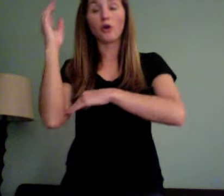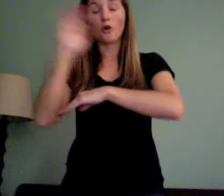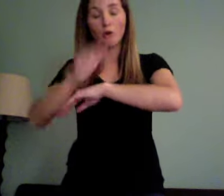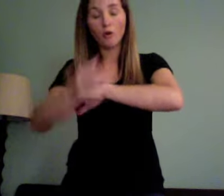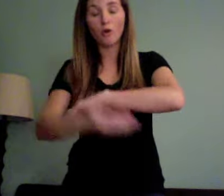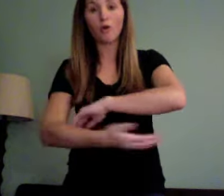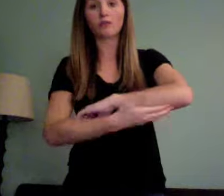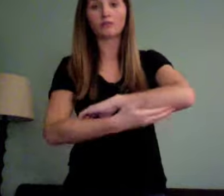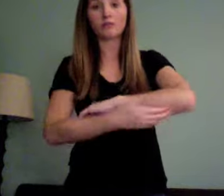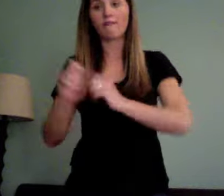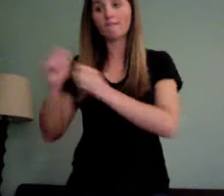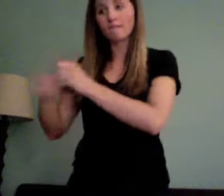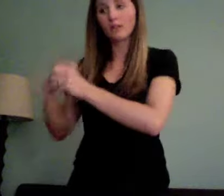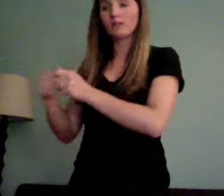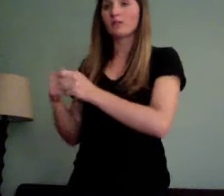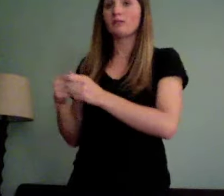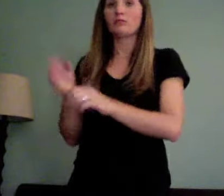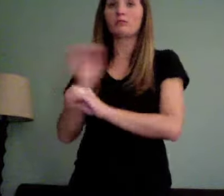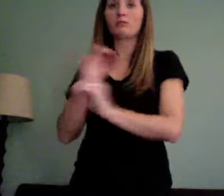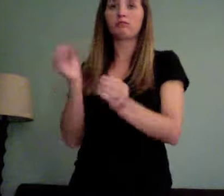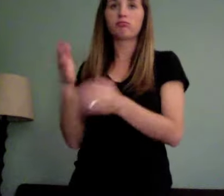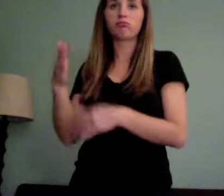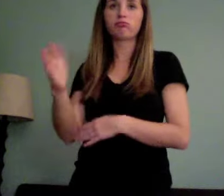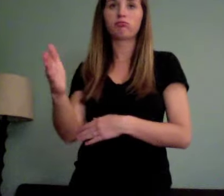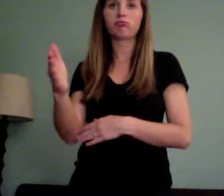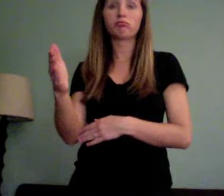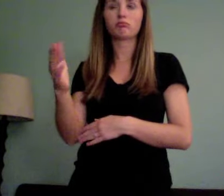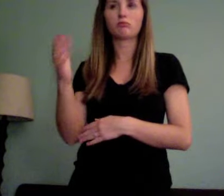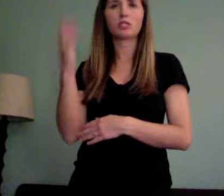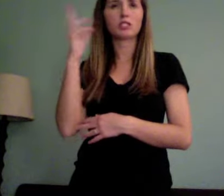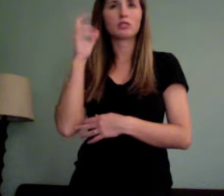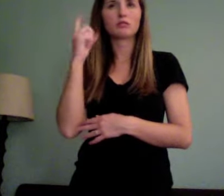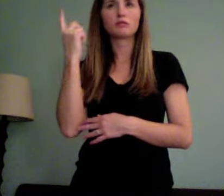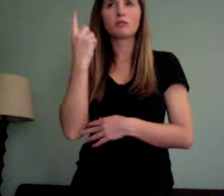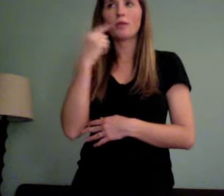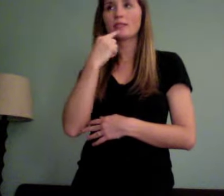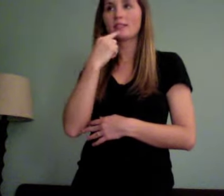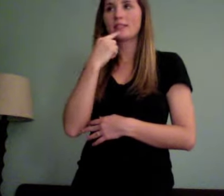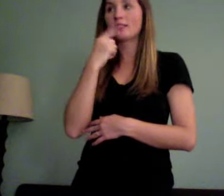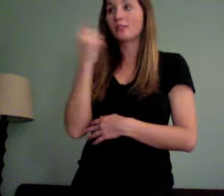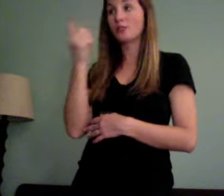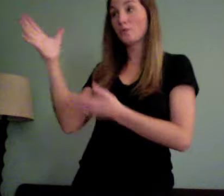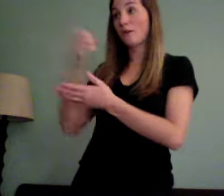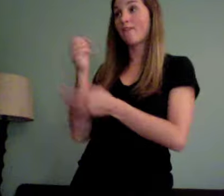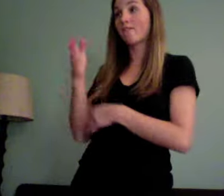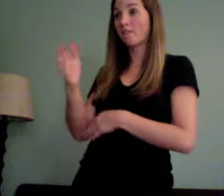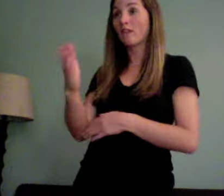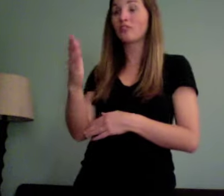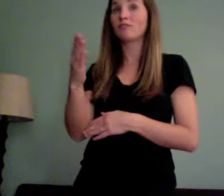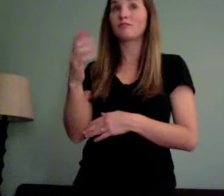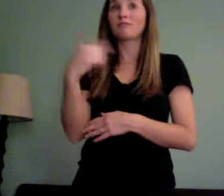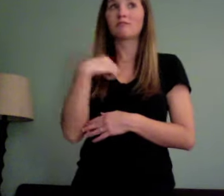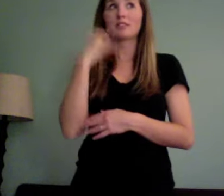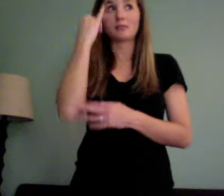ask us if we'd caught any fish. And we said no out loud. I imagine like them, I would have probably thought this.